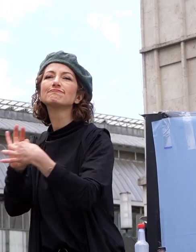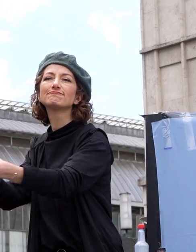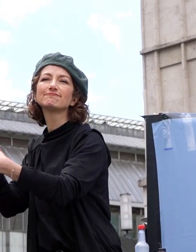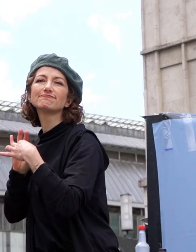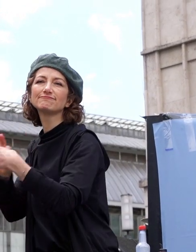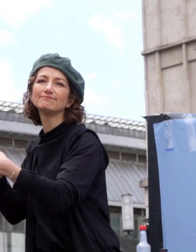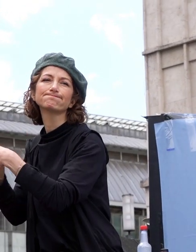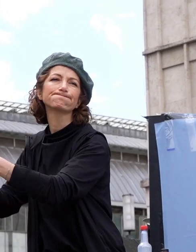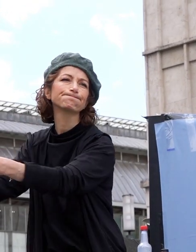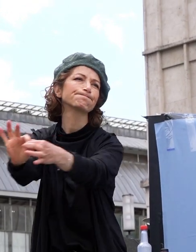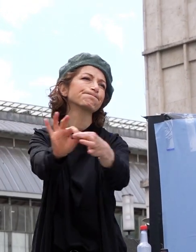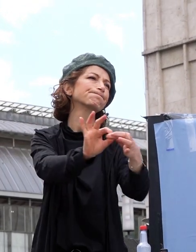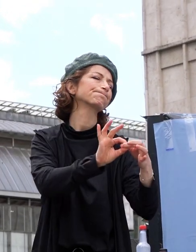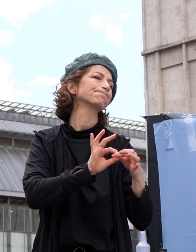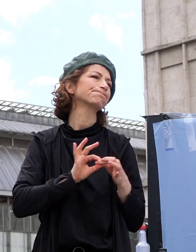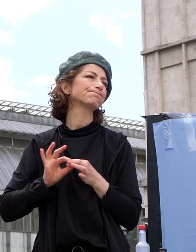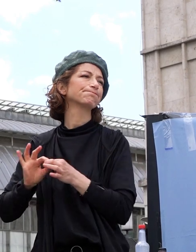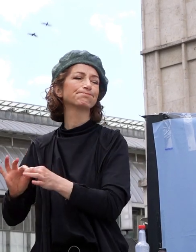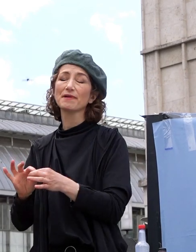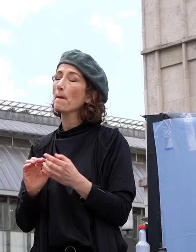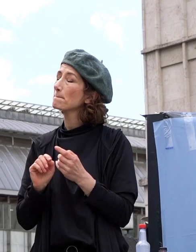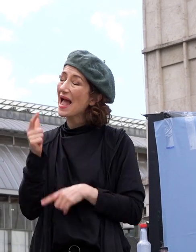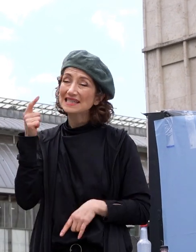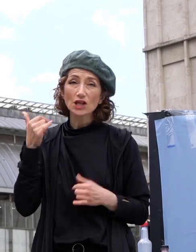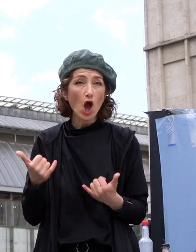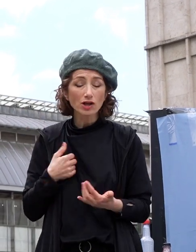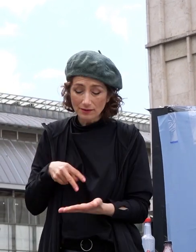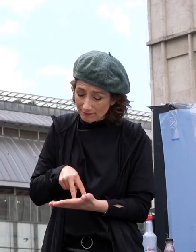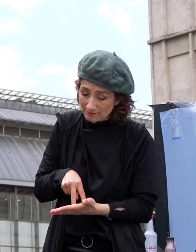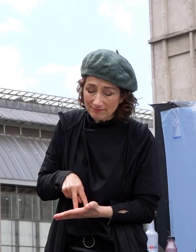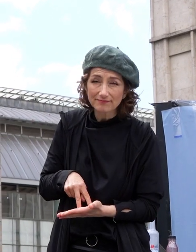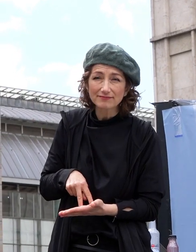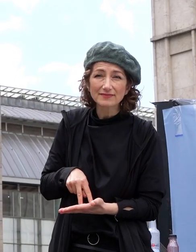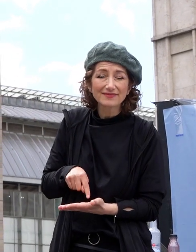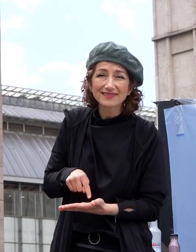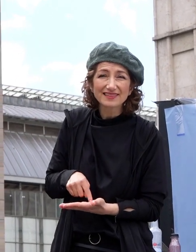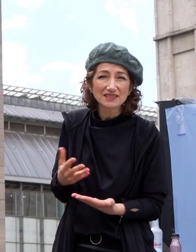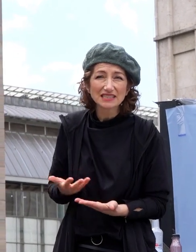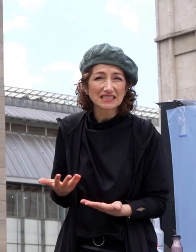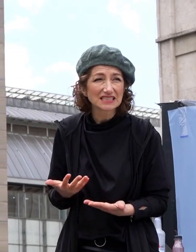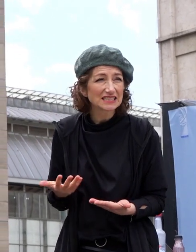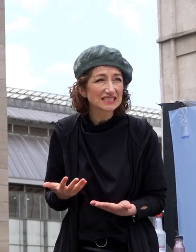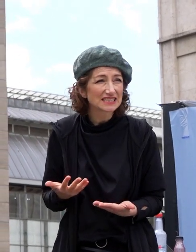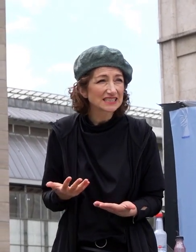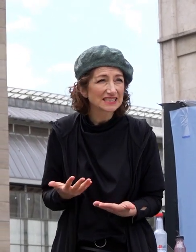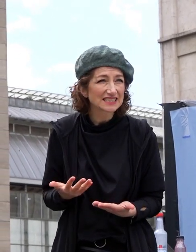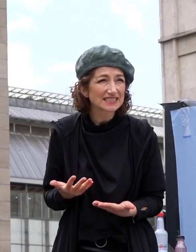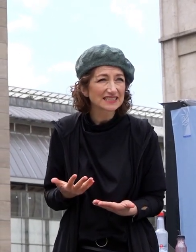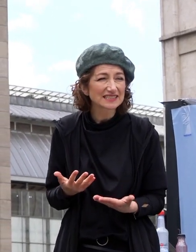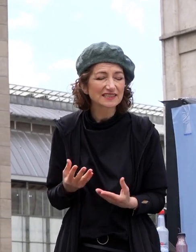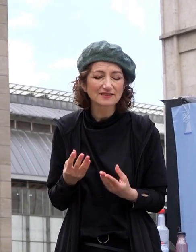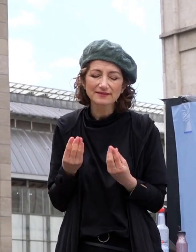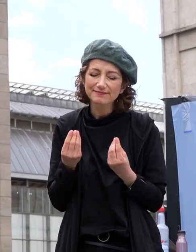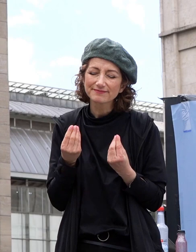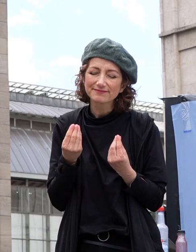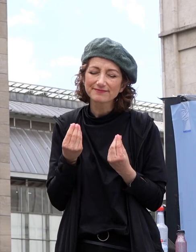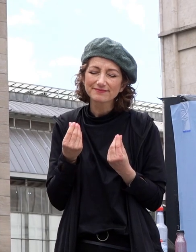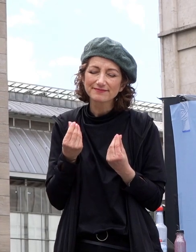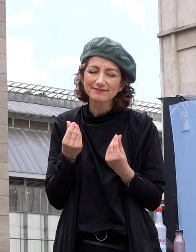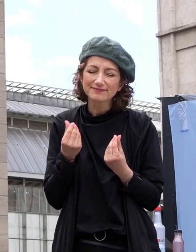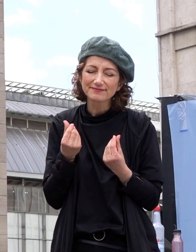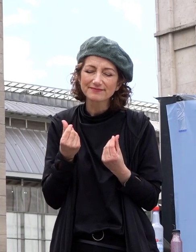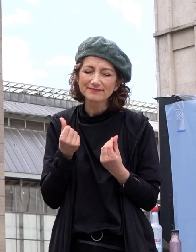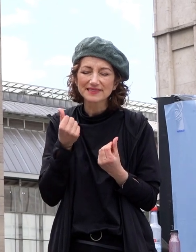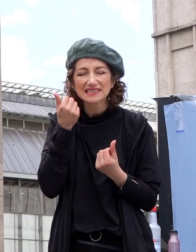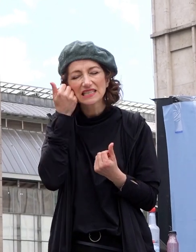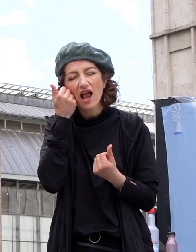Most of all, I speak to you from a place of tenderness.